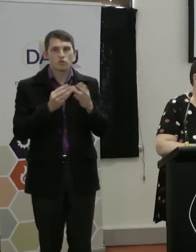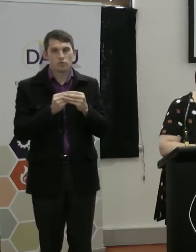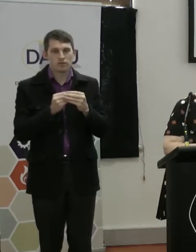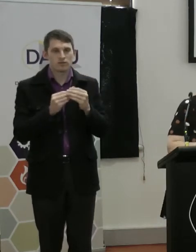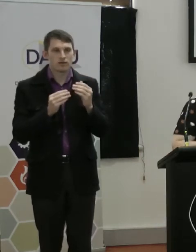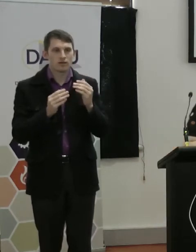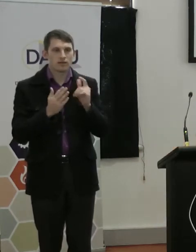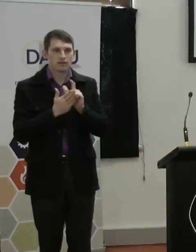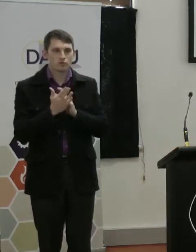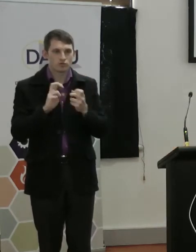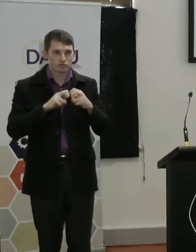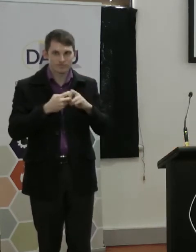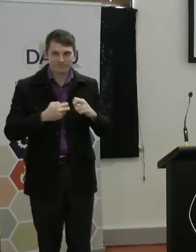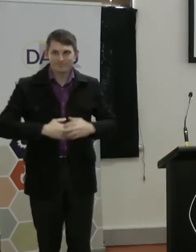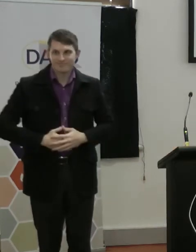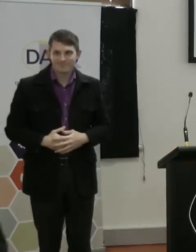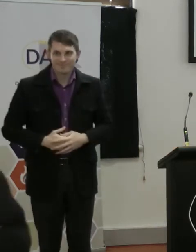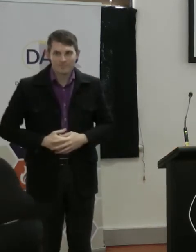scheme. Thank you.